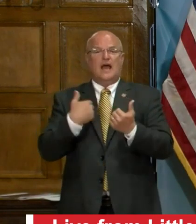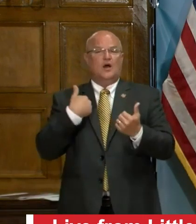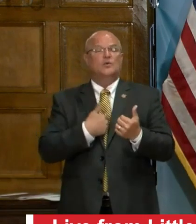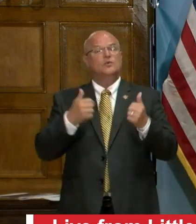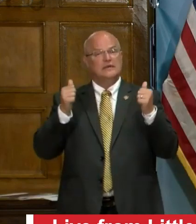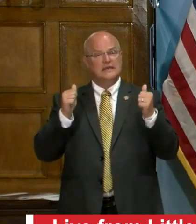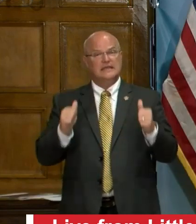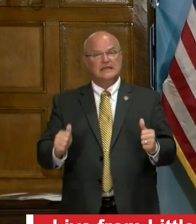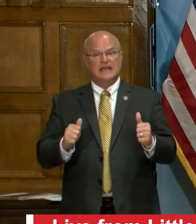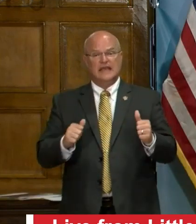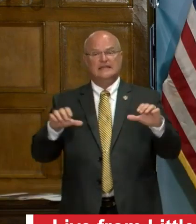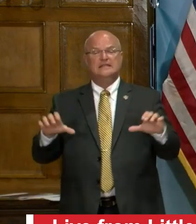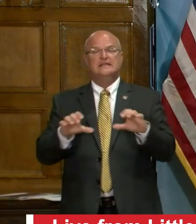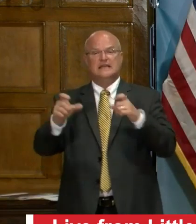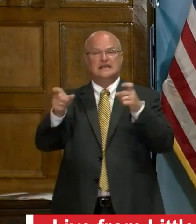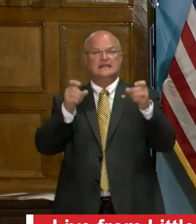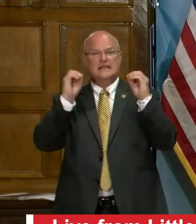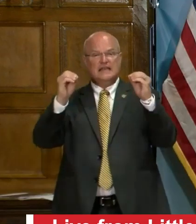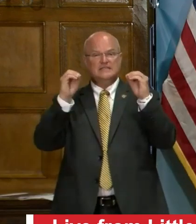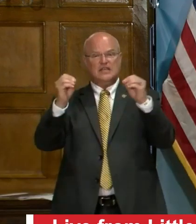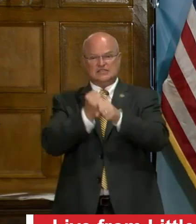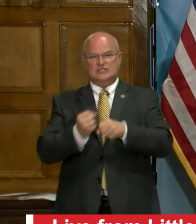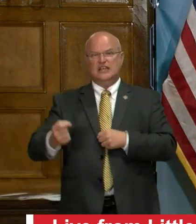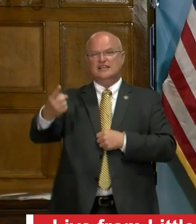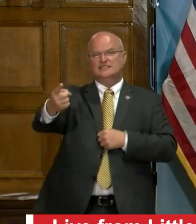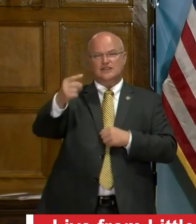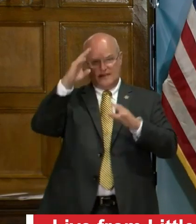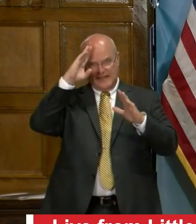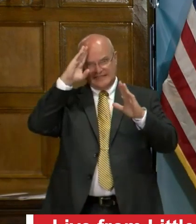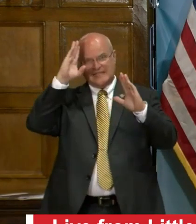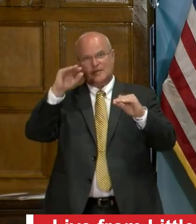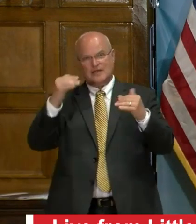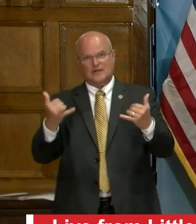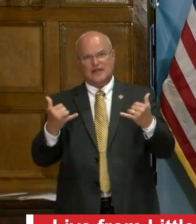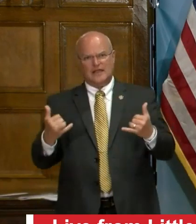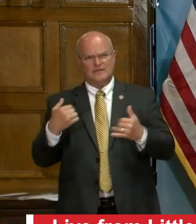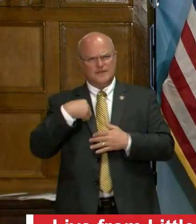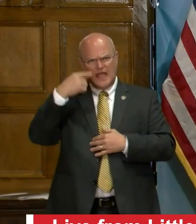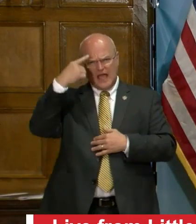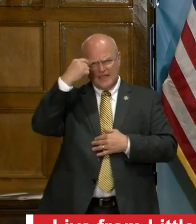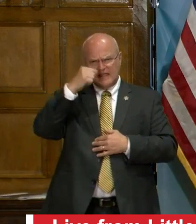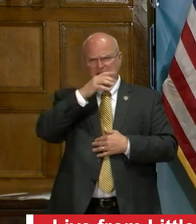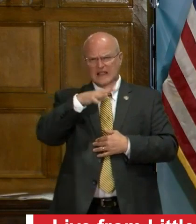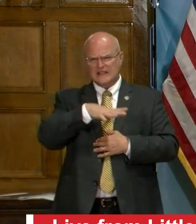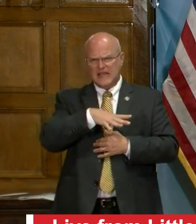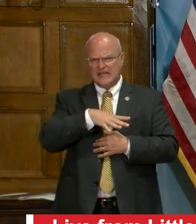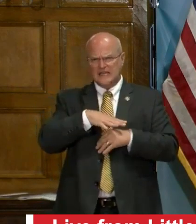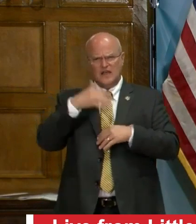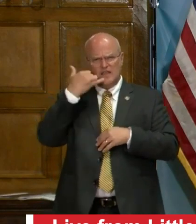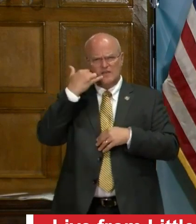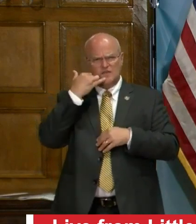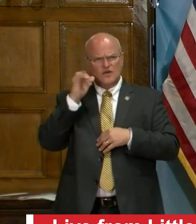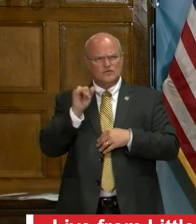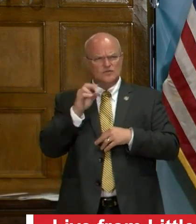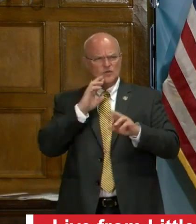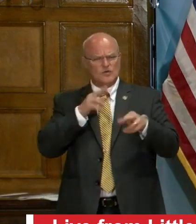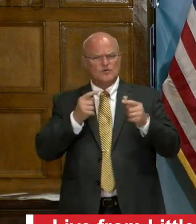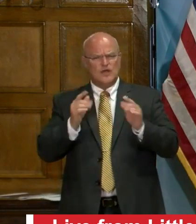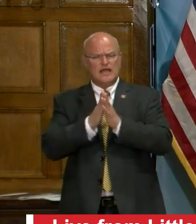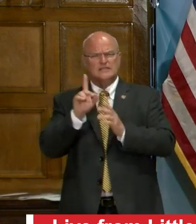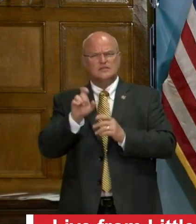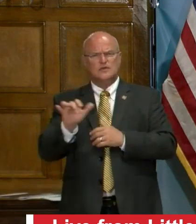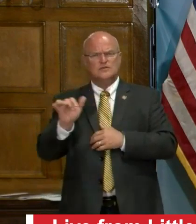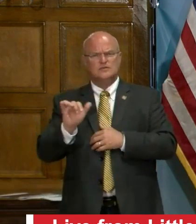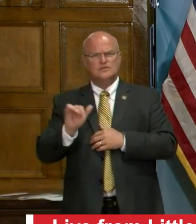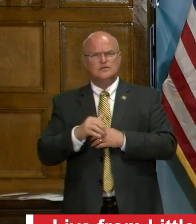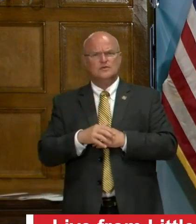we can conduct education next year. That is our expectation. I think there was a lady on the line, a reporter, trying to ask a